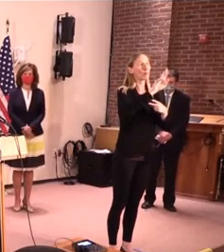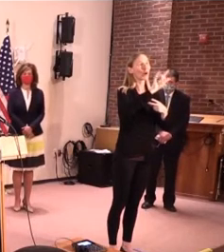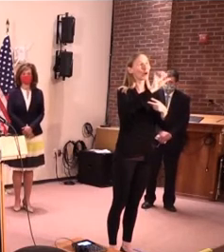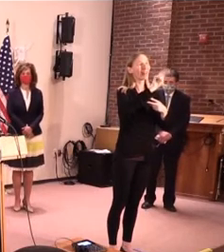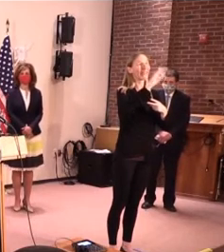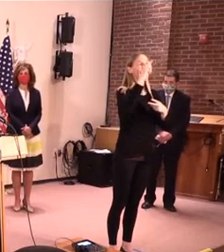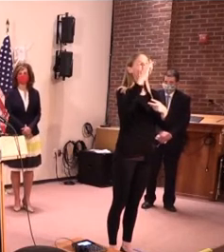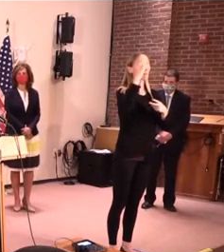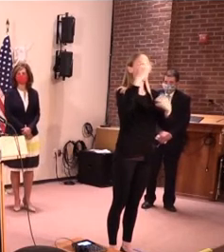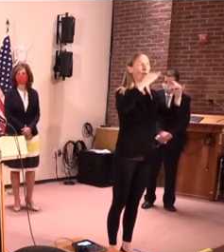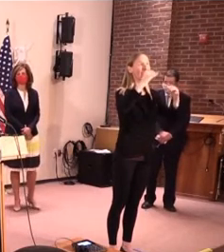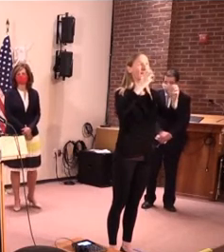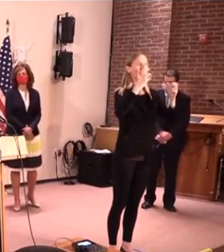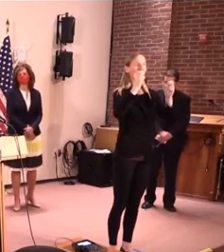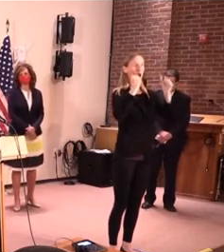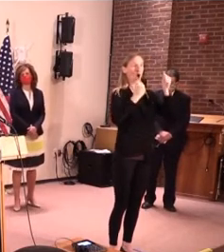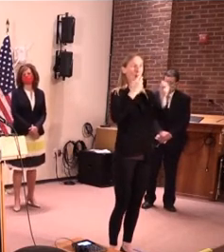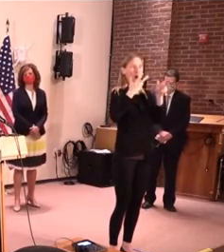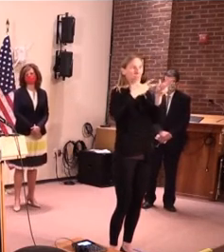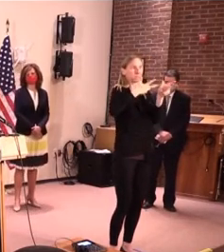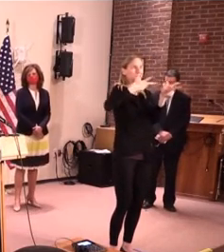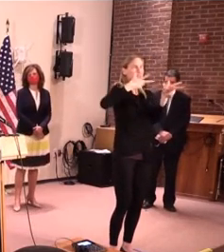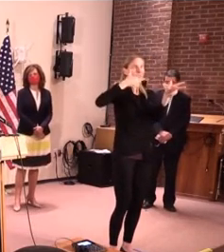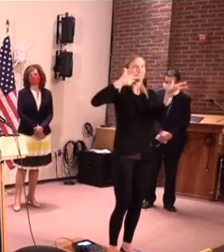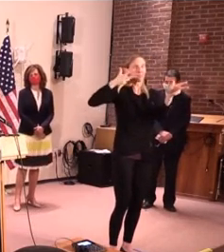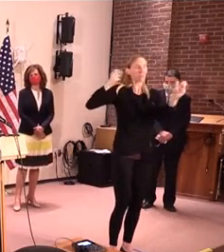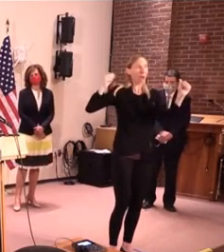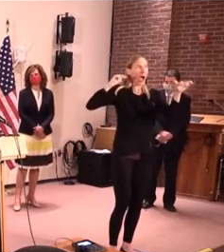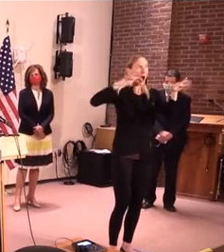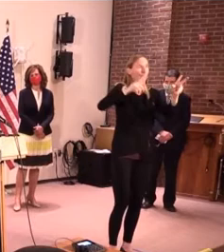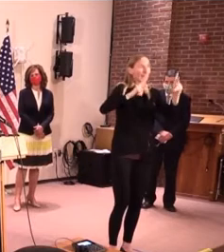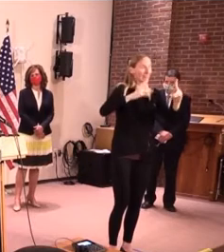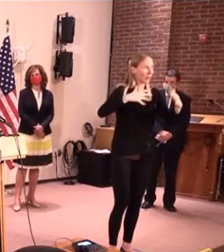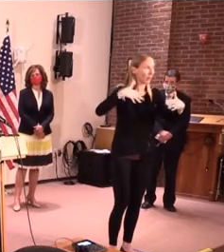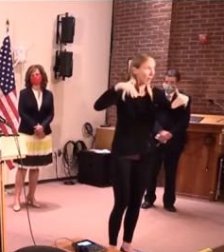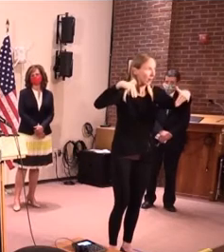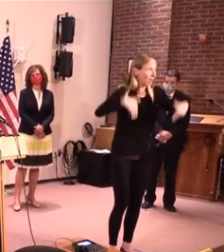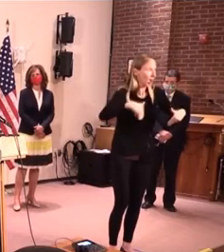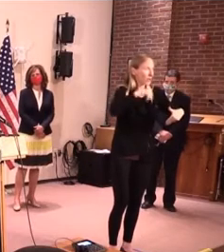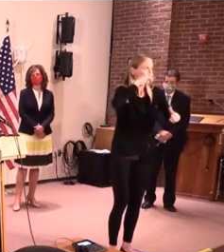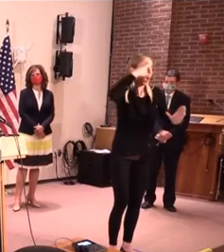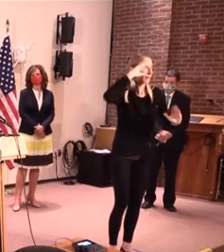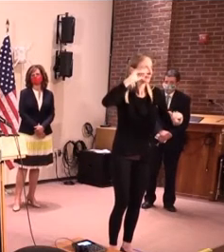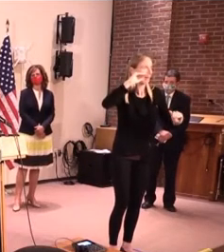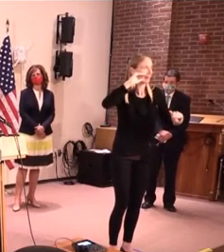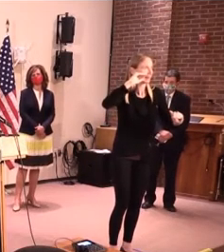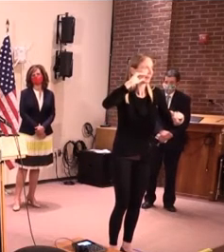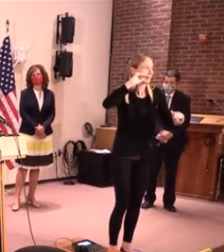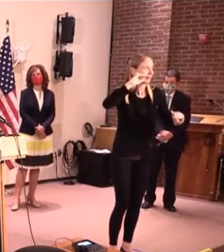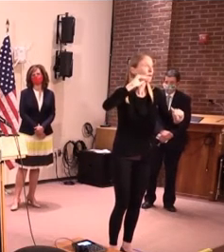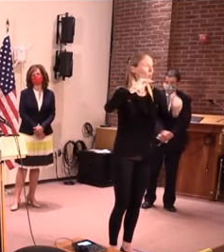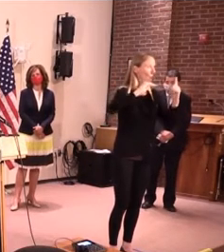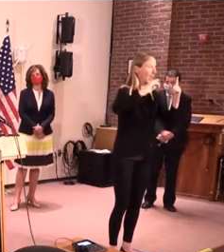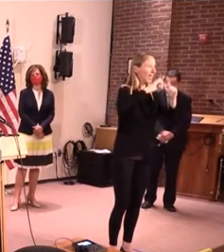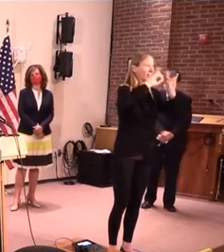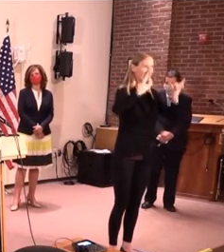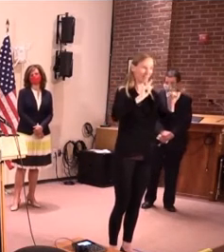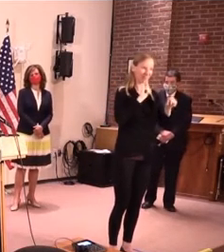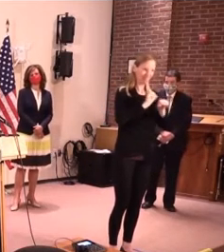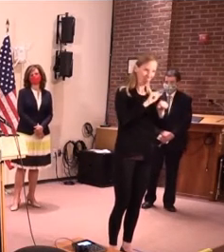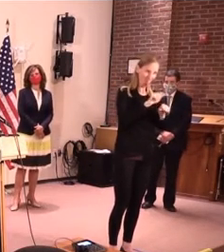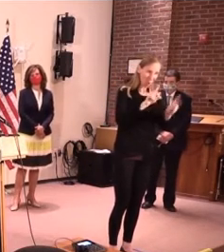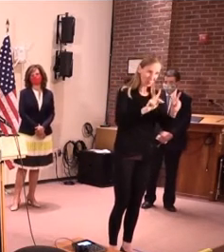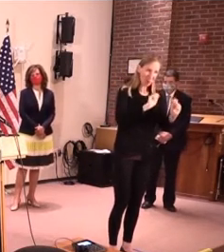is just the amount of people that came, and two, were we really serving the people that were in